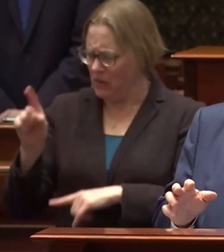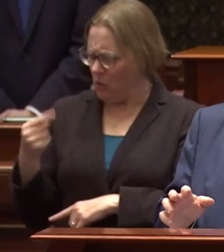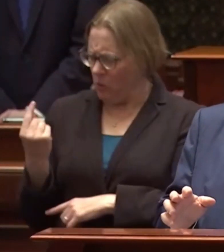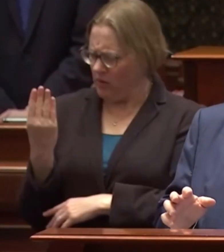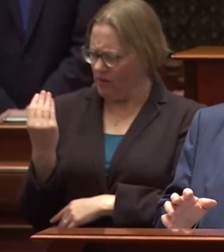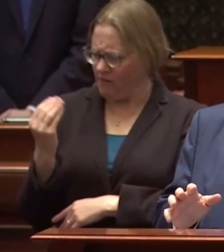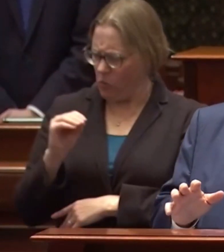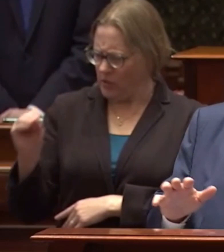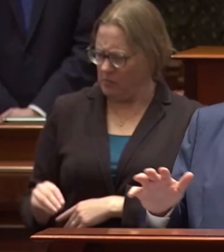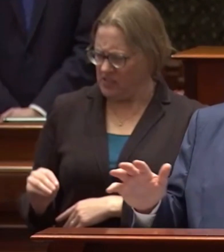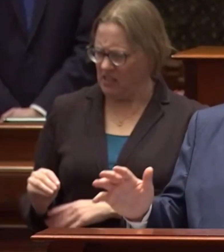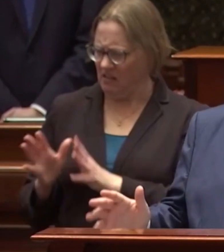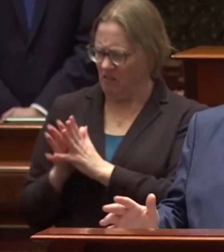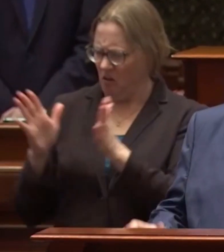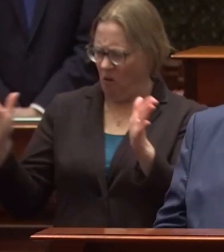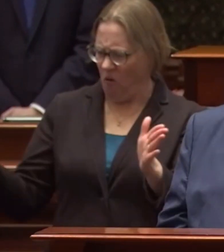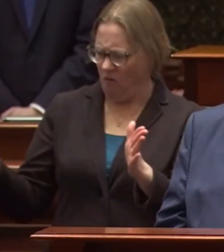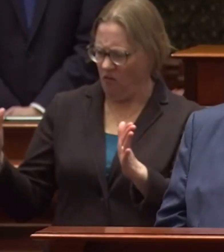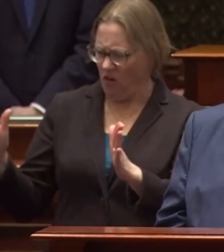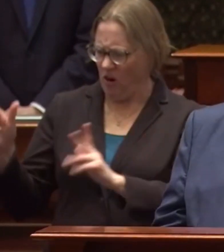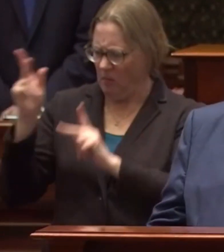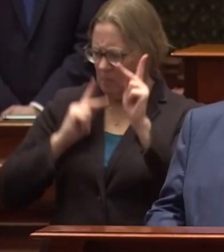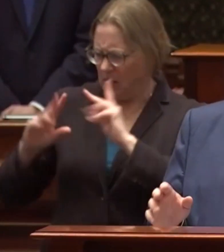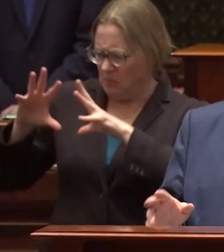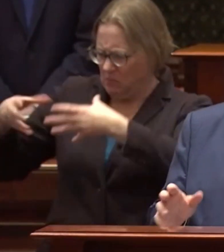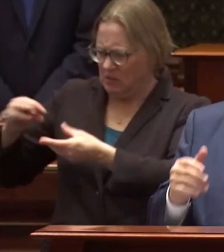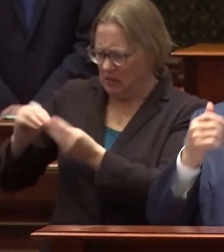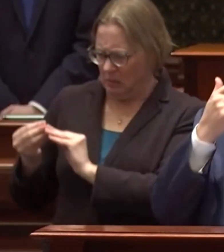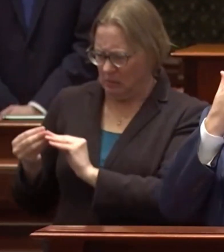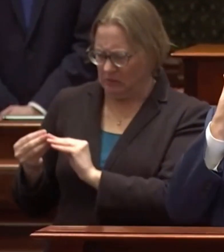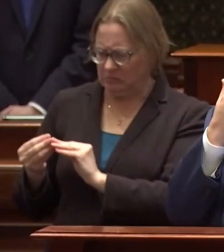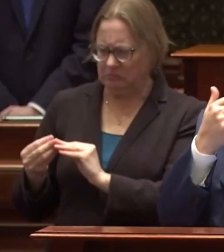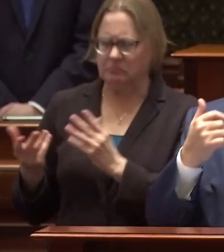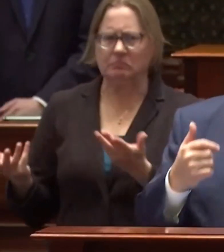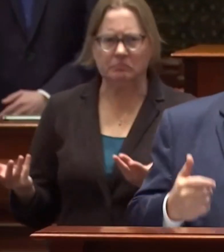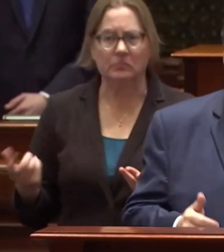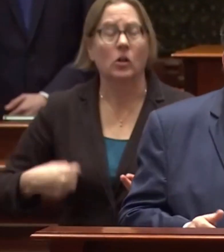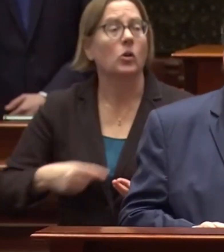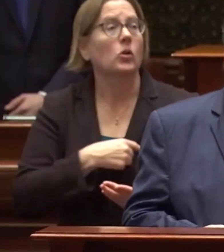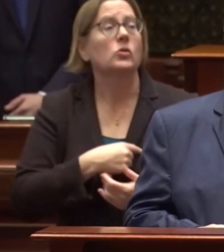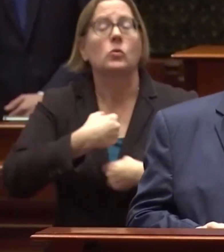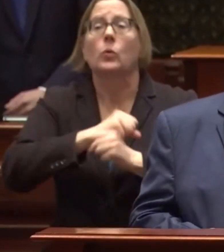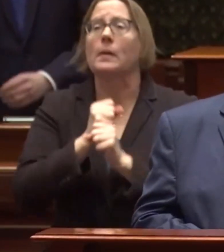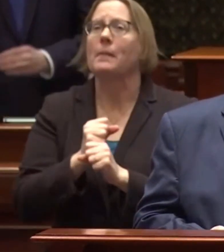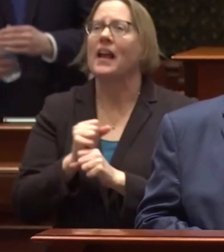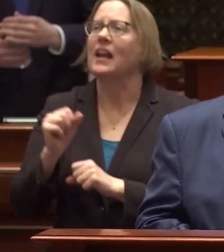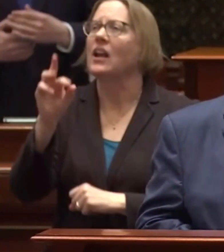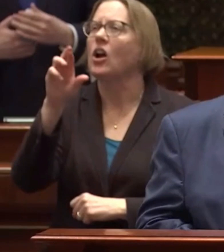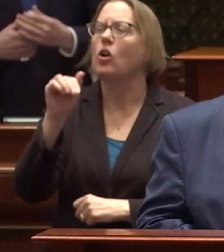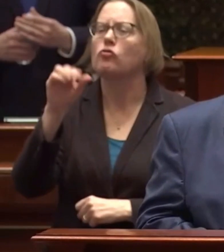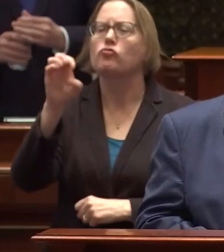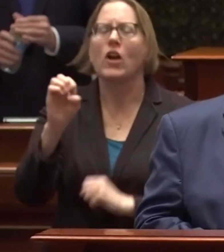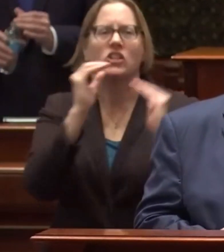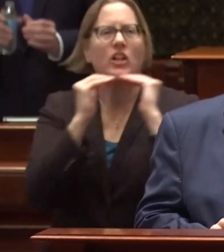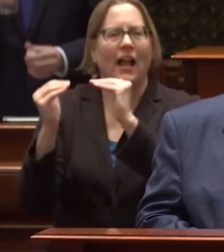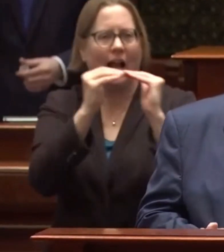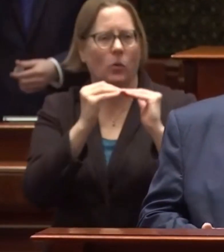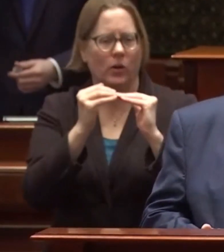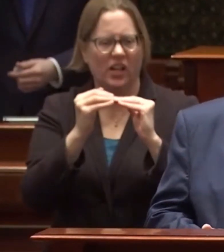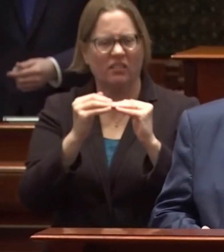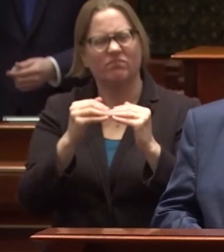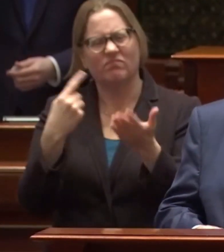only 14% of the overall population. So this year, we created a racial equity roundtable on